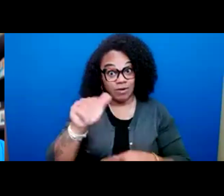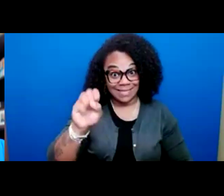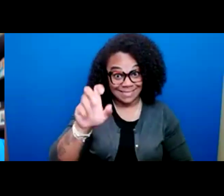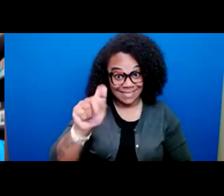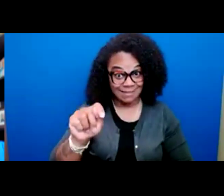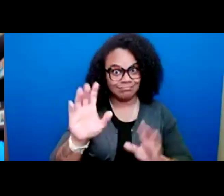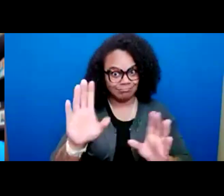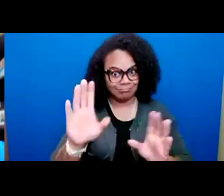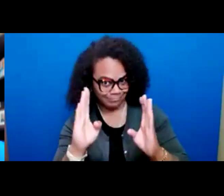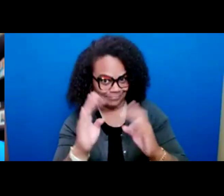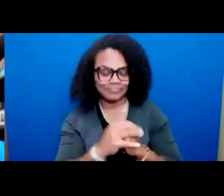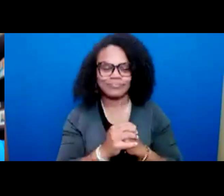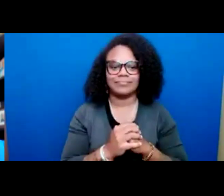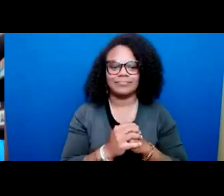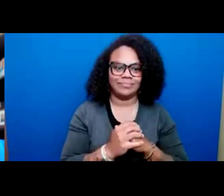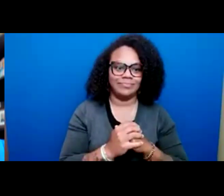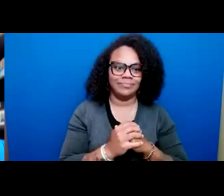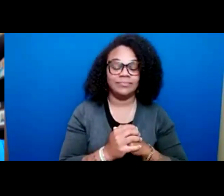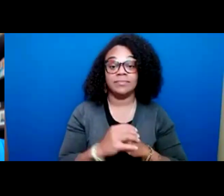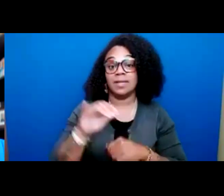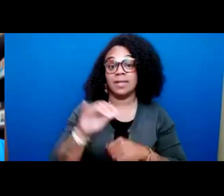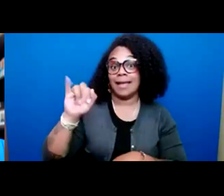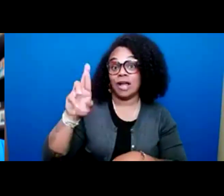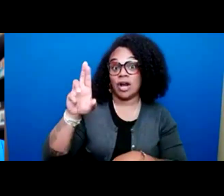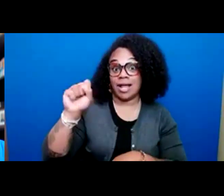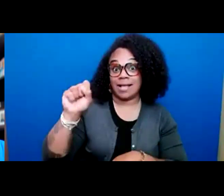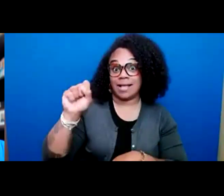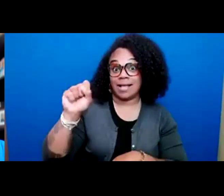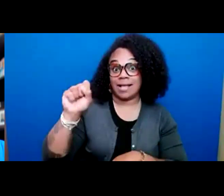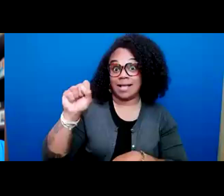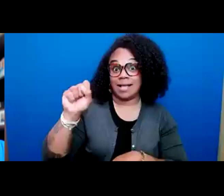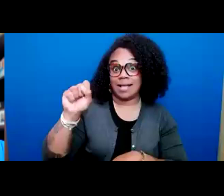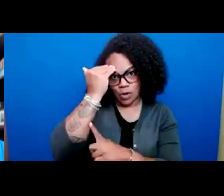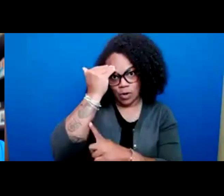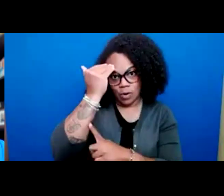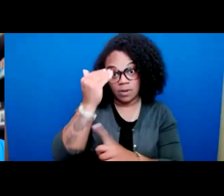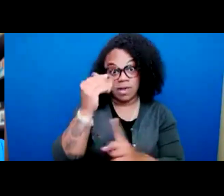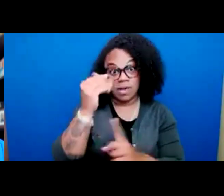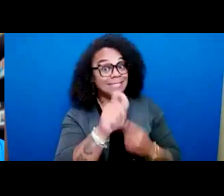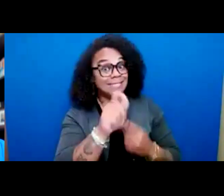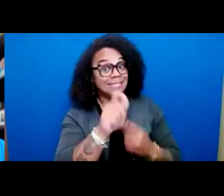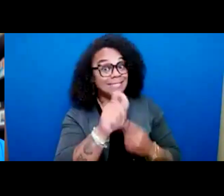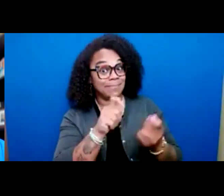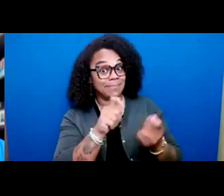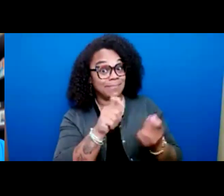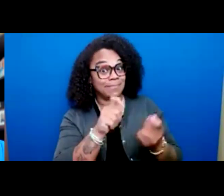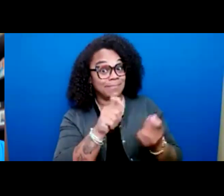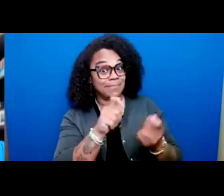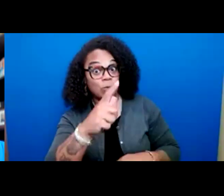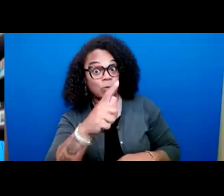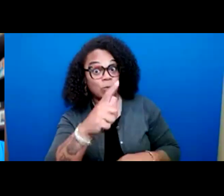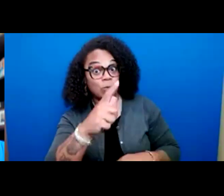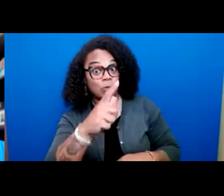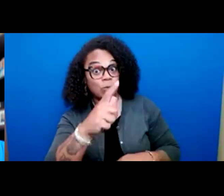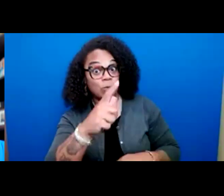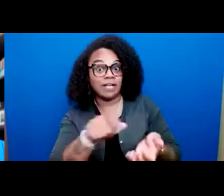in. So the IRS needs to know, particularly for those of us who may be claiming mileage